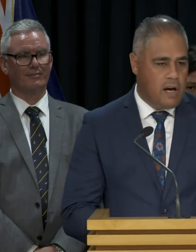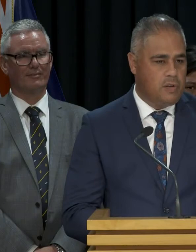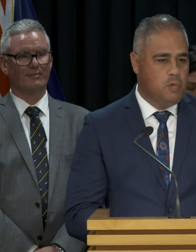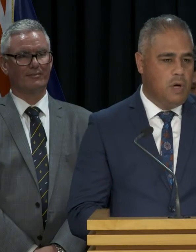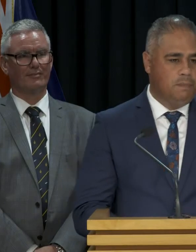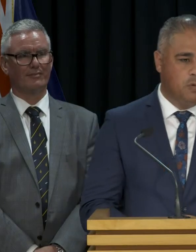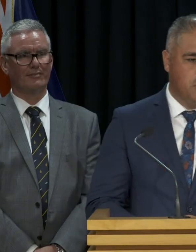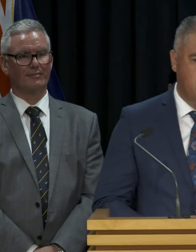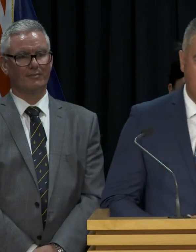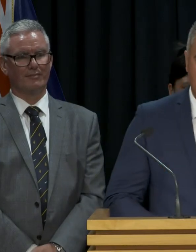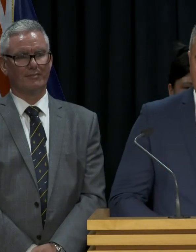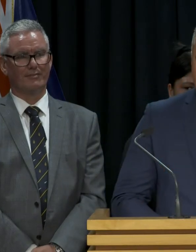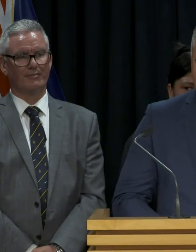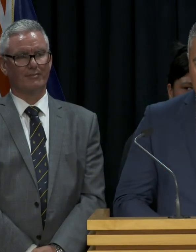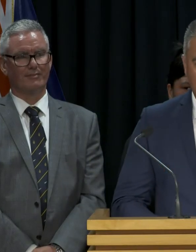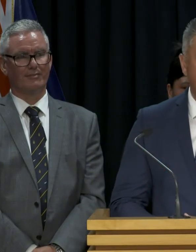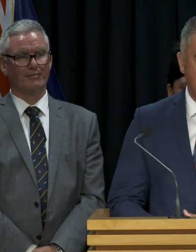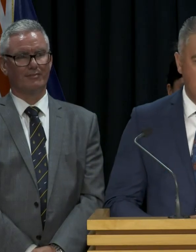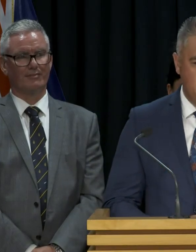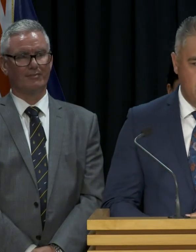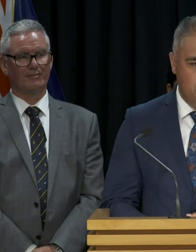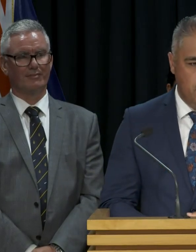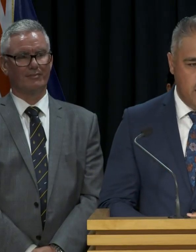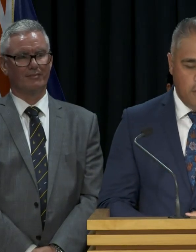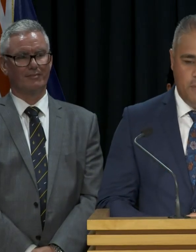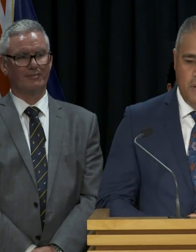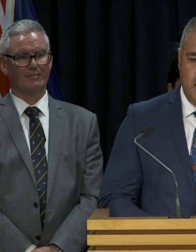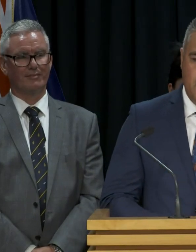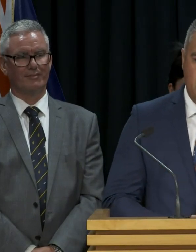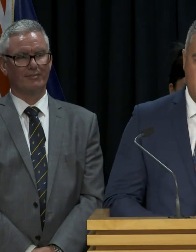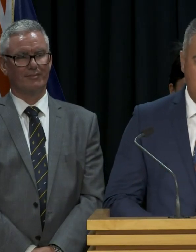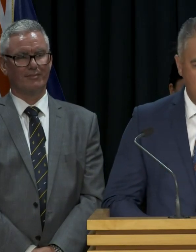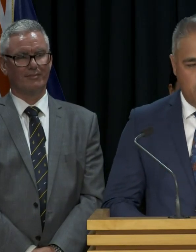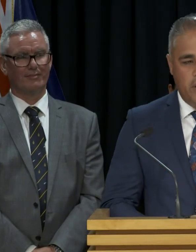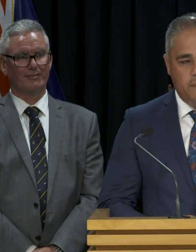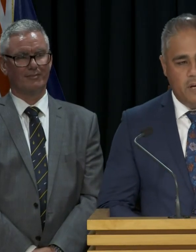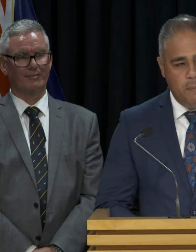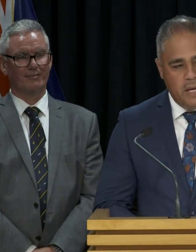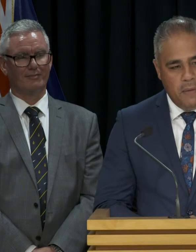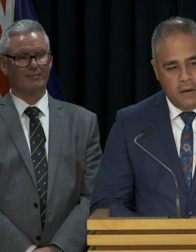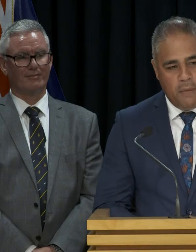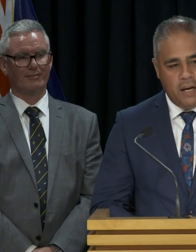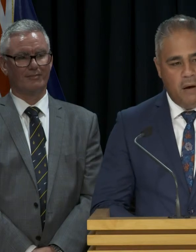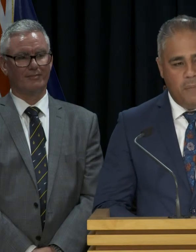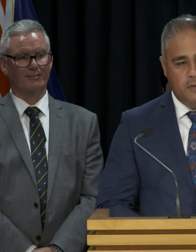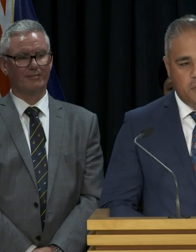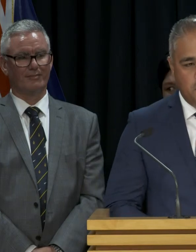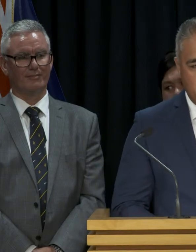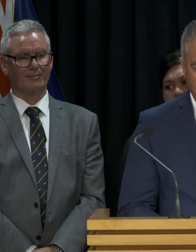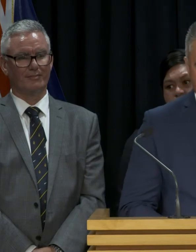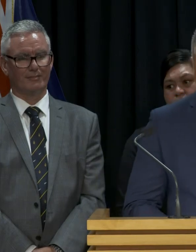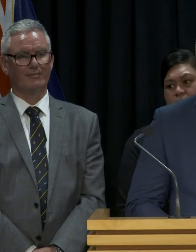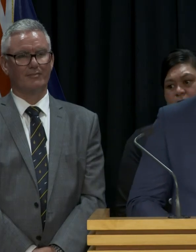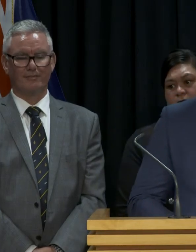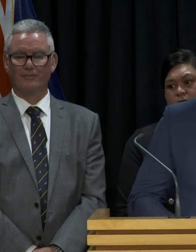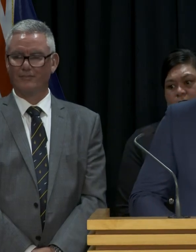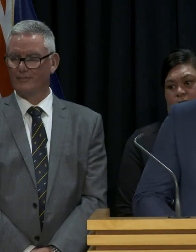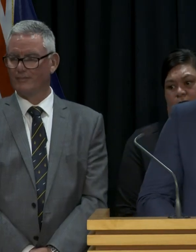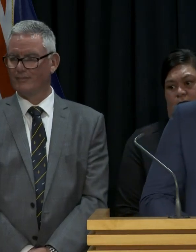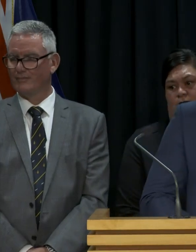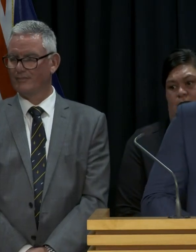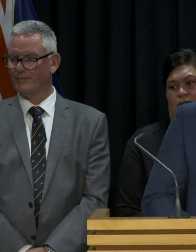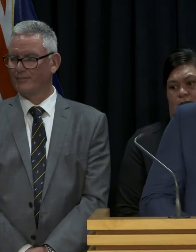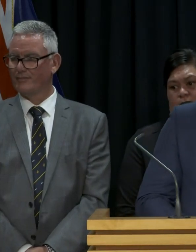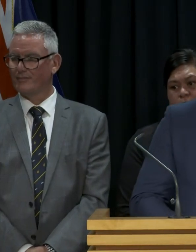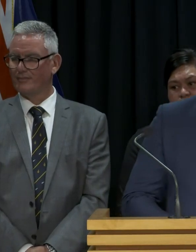te ope kātua. Nō reira, he nui tonu ngā mahi kei mua iā, engari ka rekore, ka mene mai ngā mātua tūpuna. Do you feel like